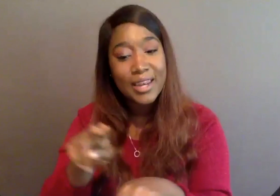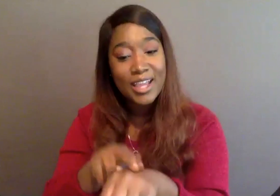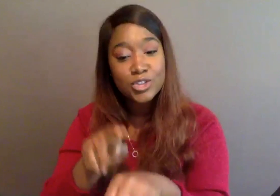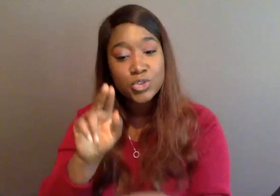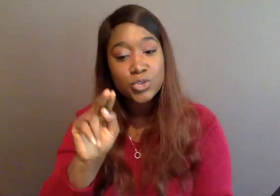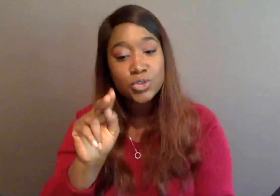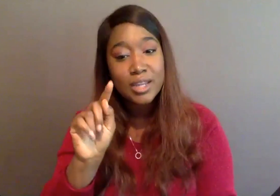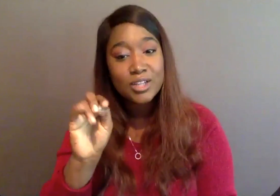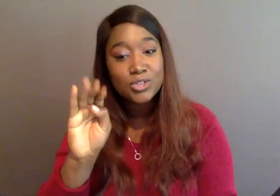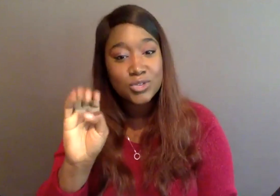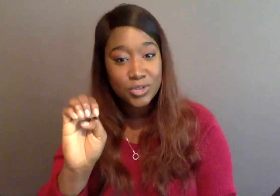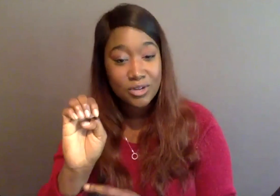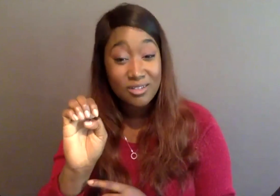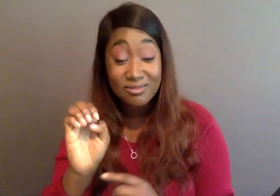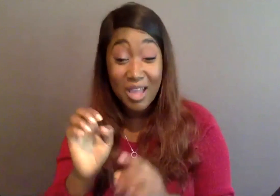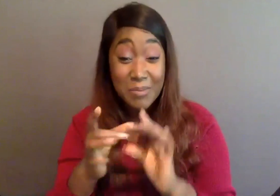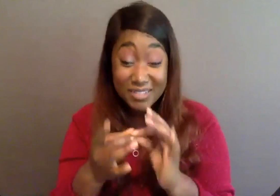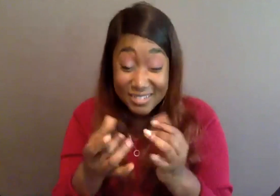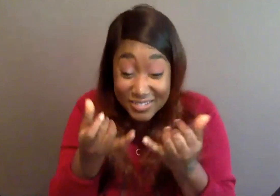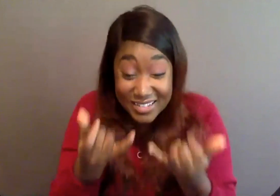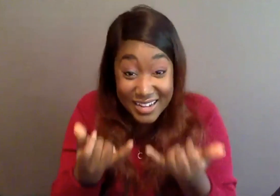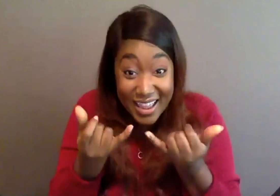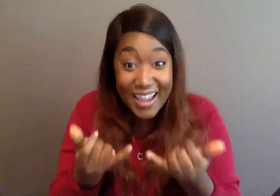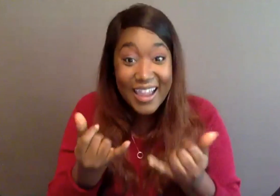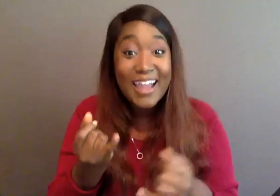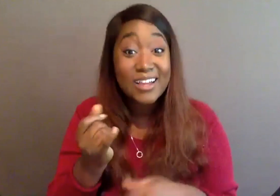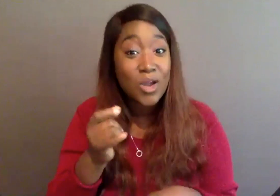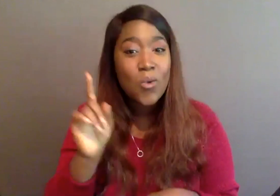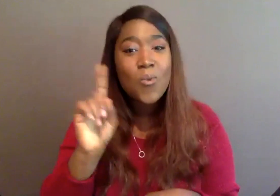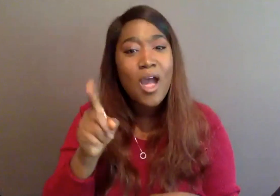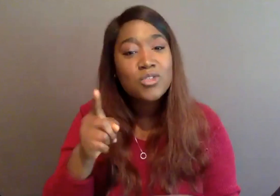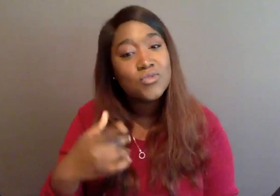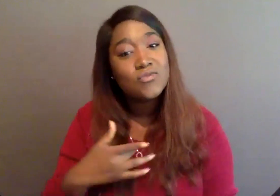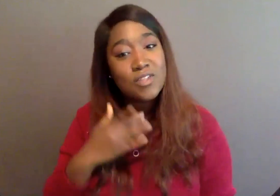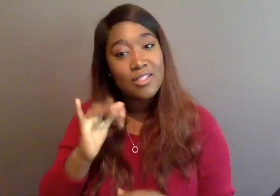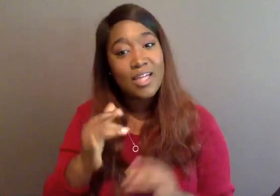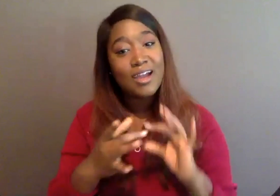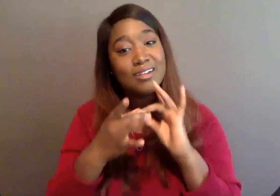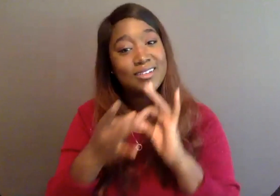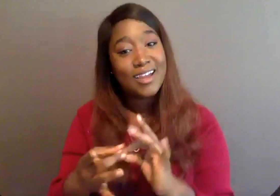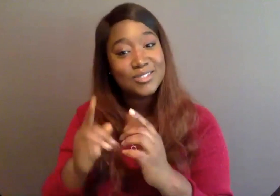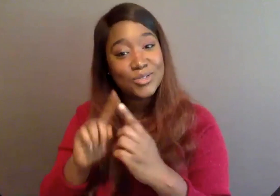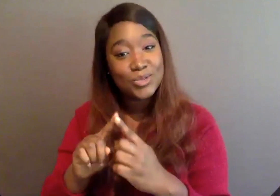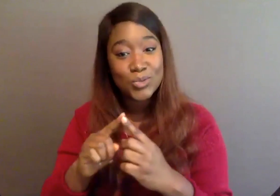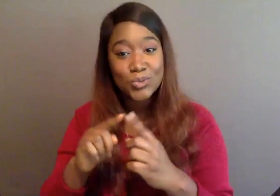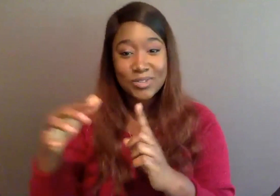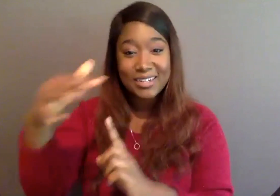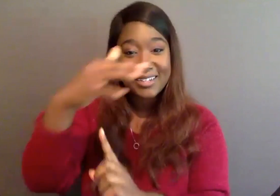today, where did you feel a connection to nature?